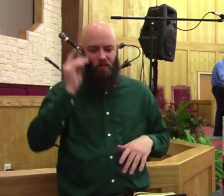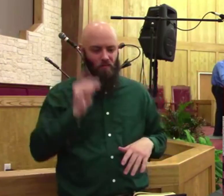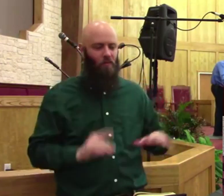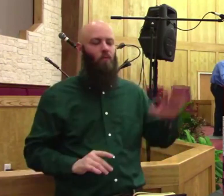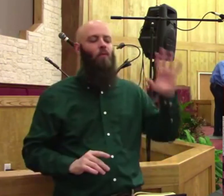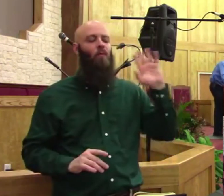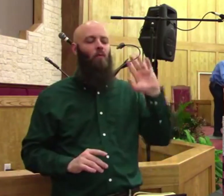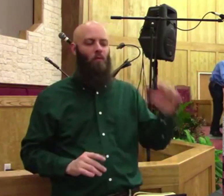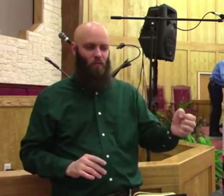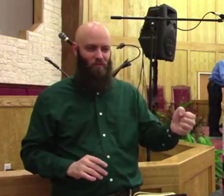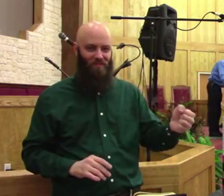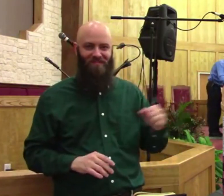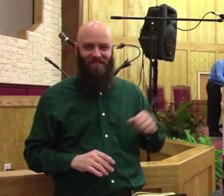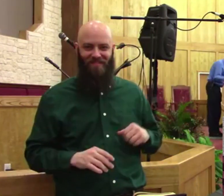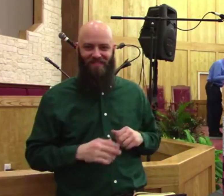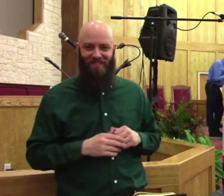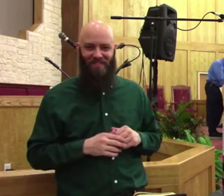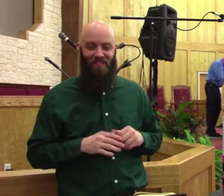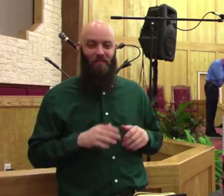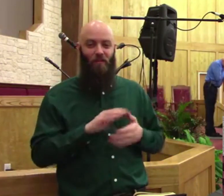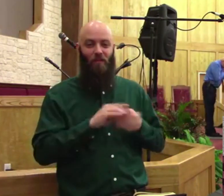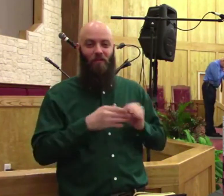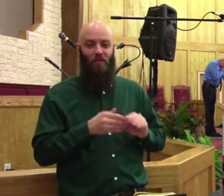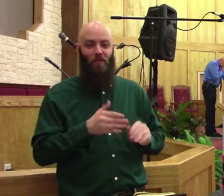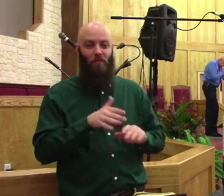the story down a bit